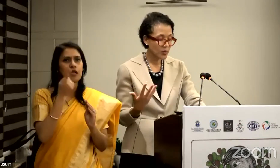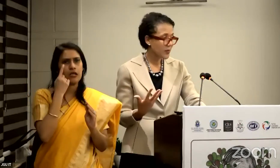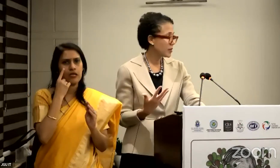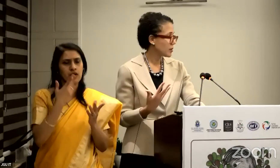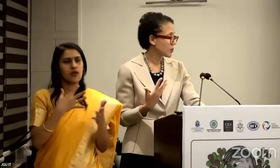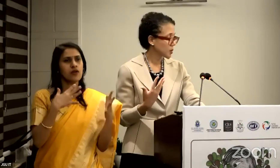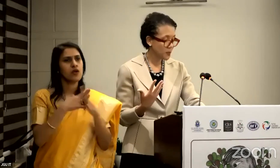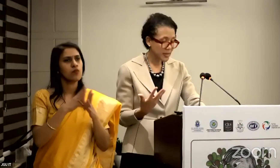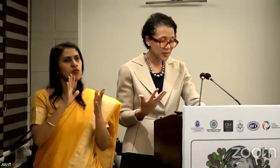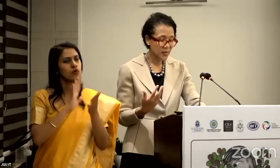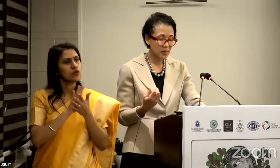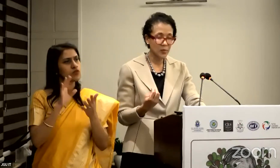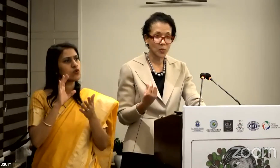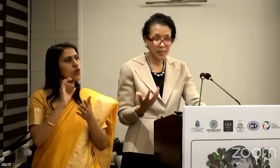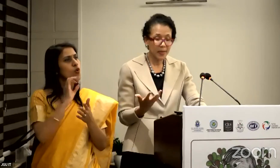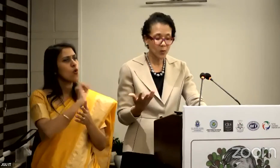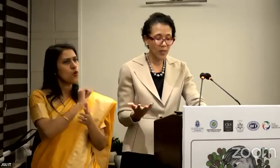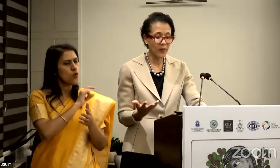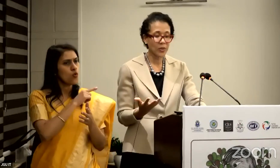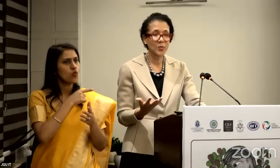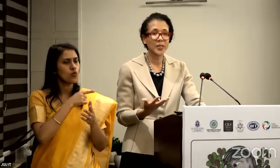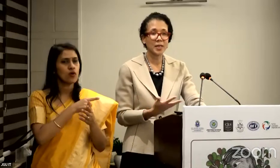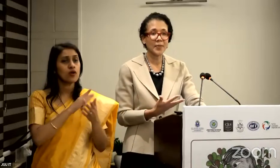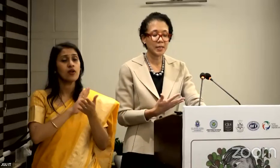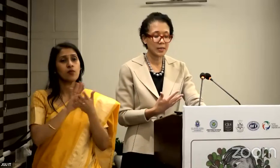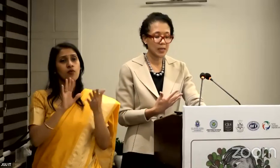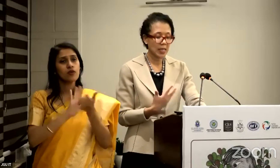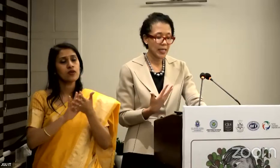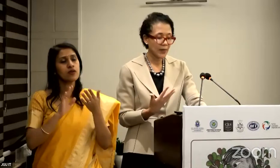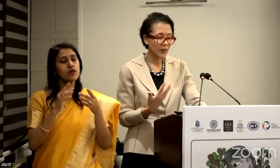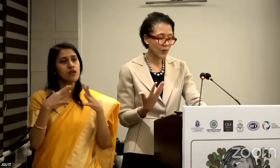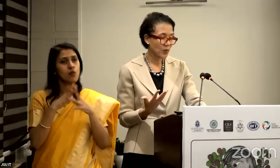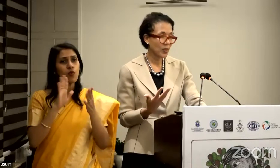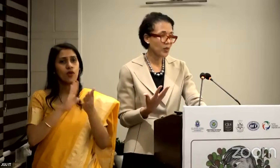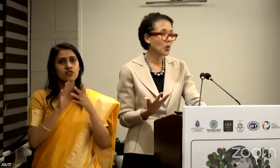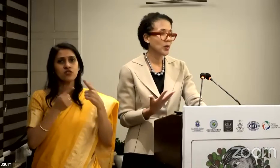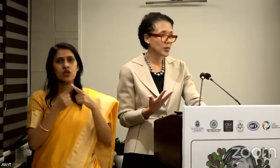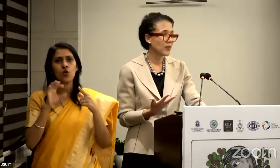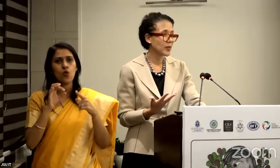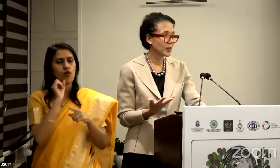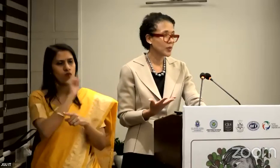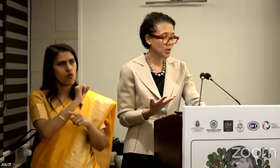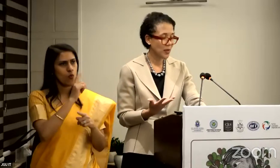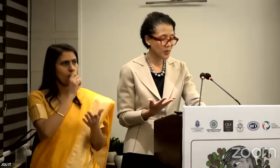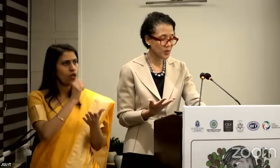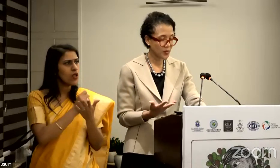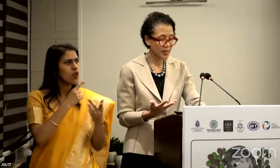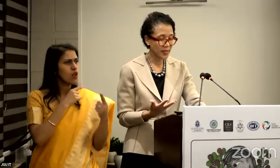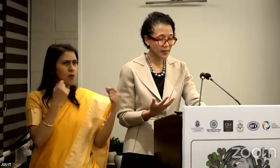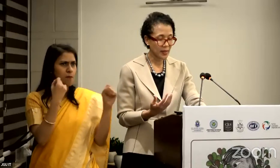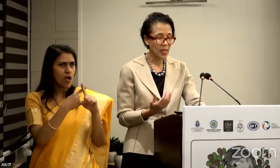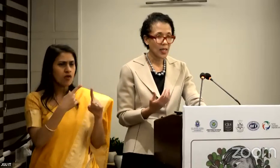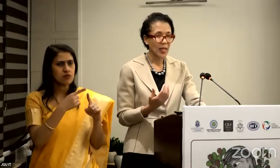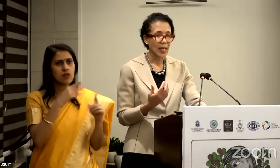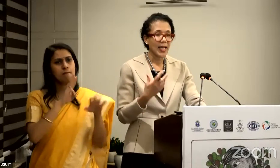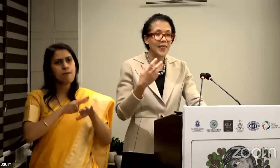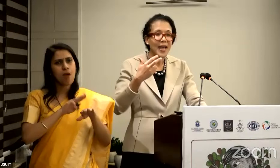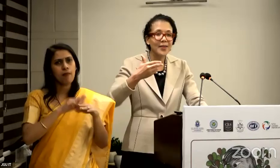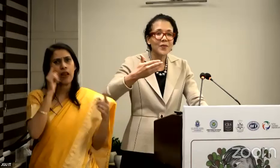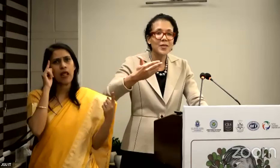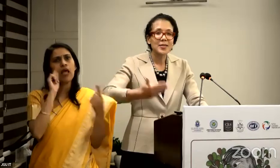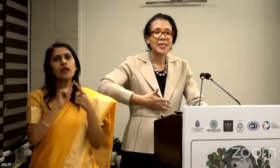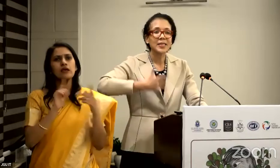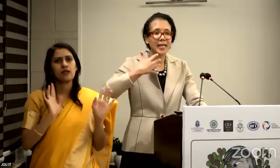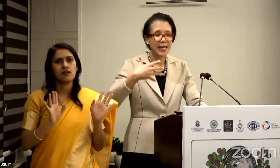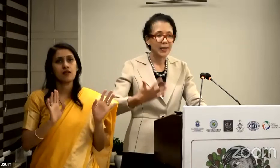WTO agreement permits a waiver to be adopted if 3/4 of the WTO members agree. And